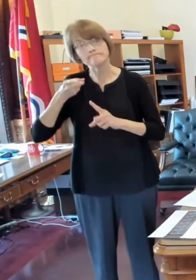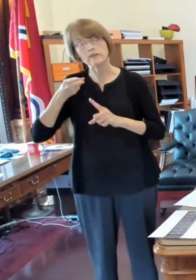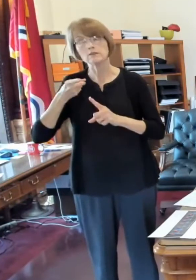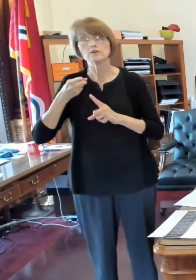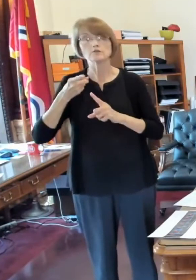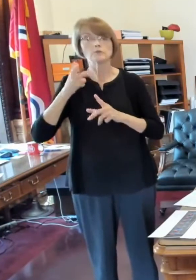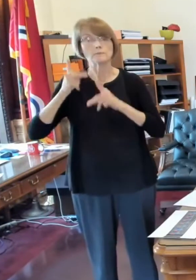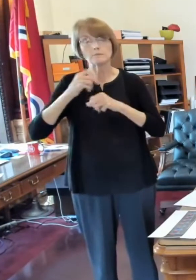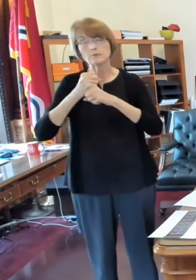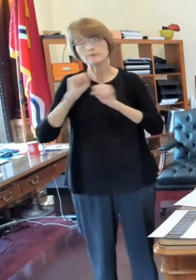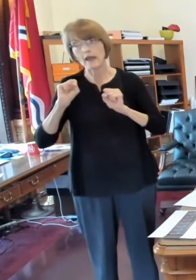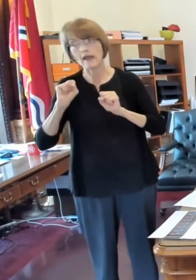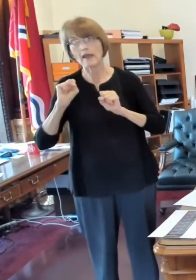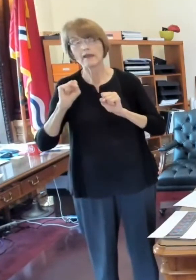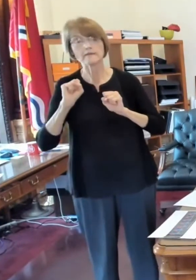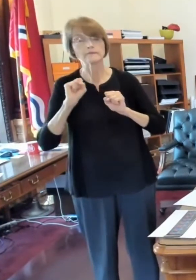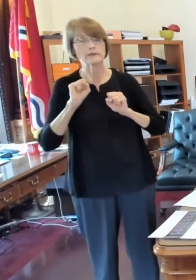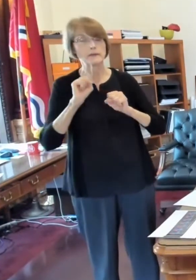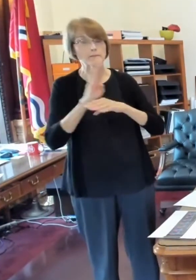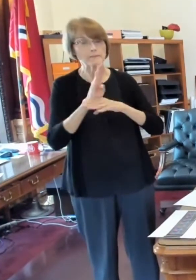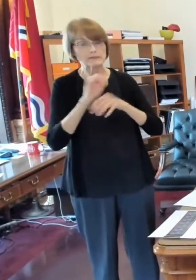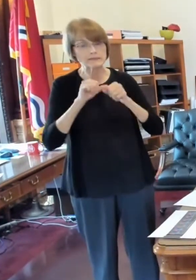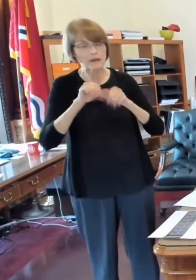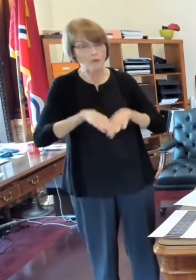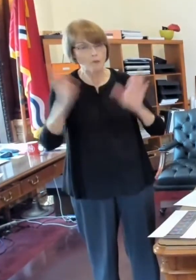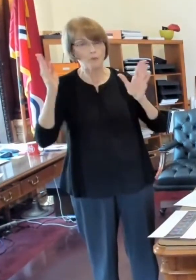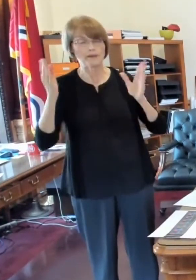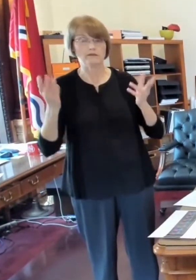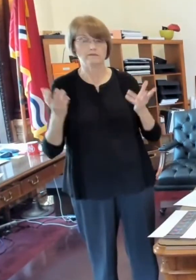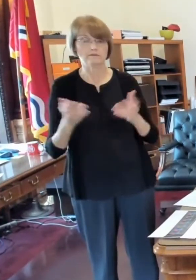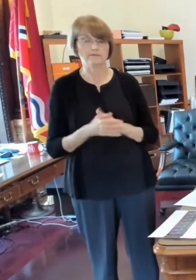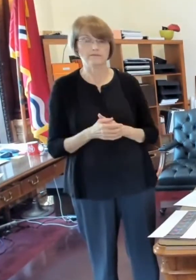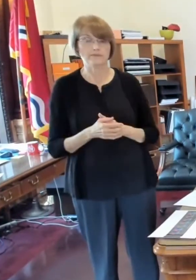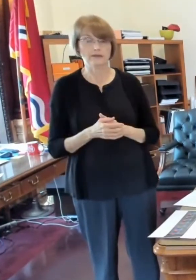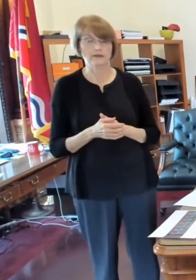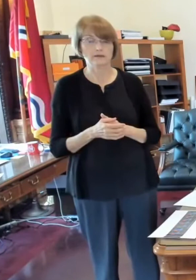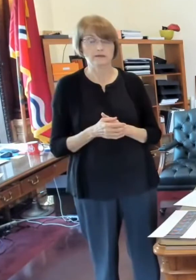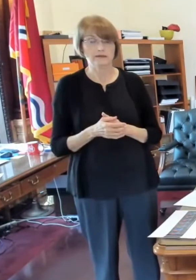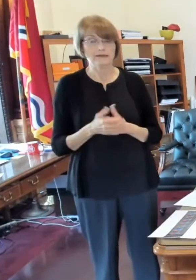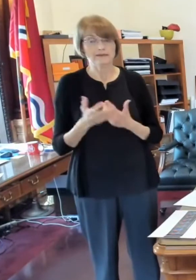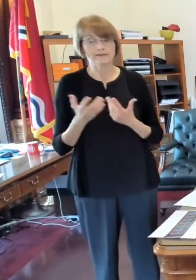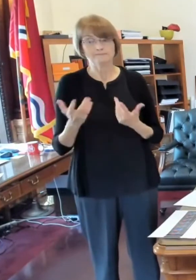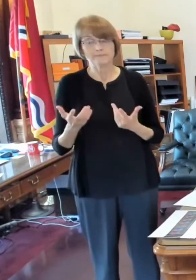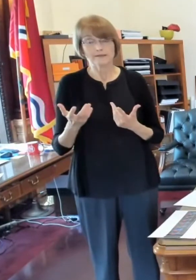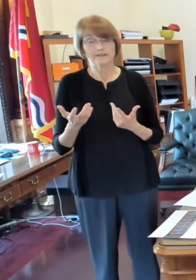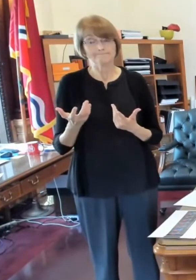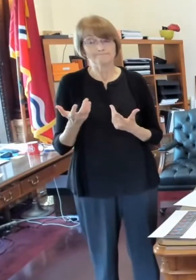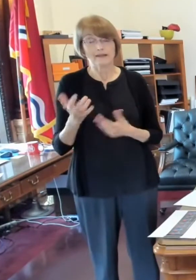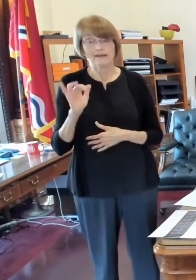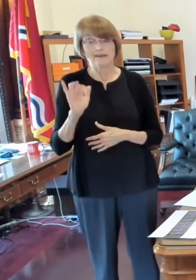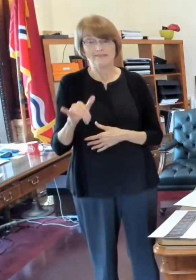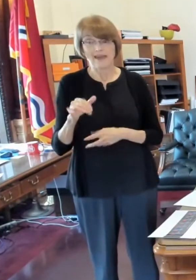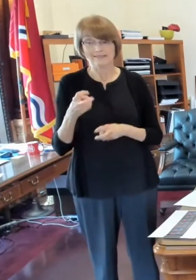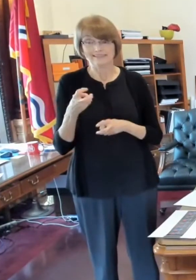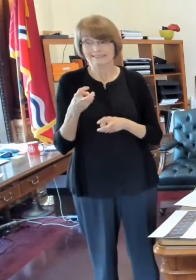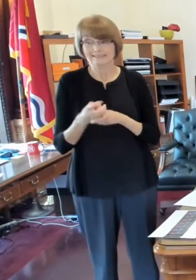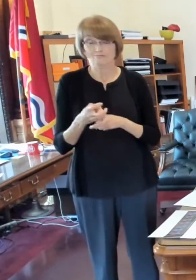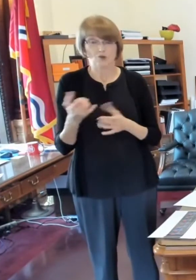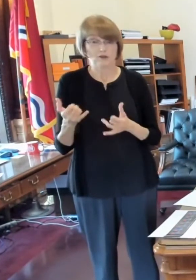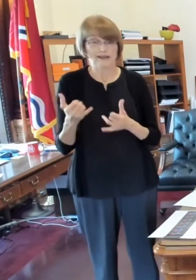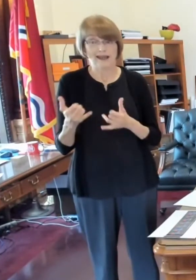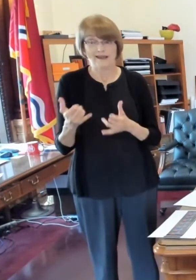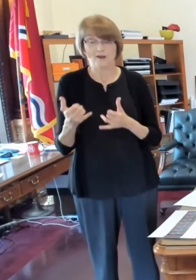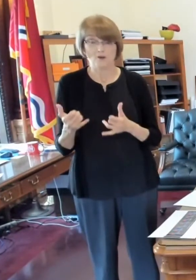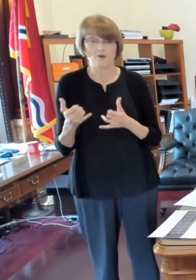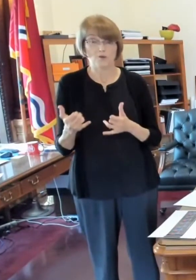keep businesses open. And you know, that's pretty difficult in this environment that